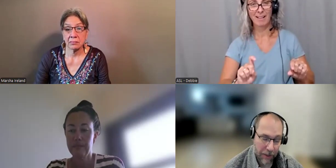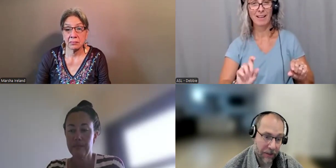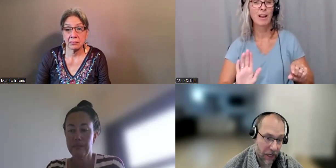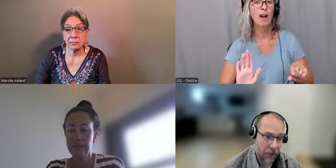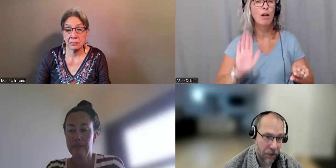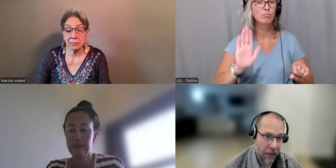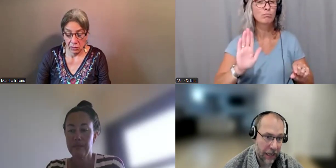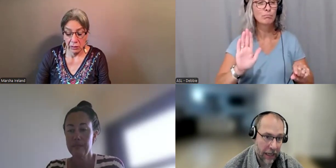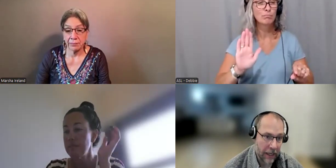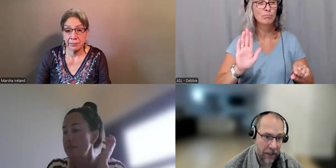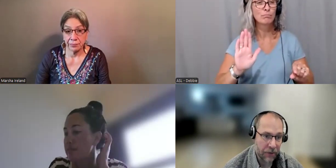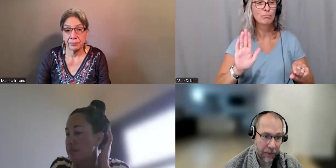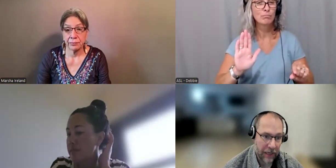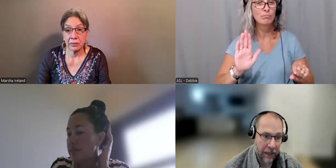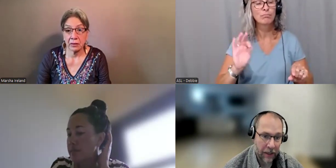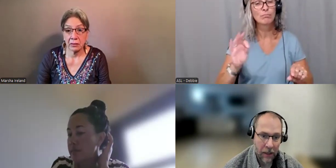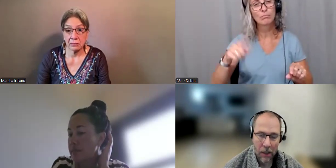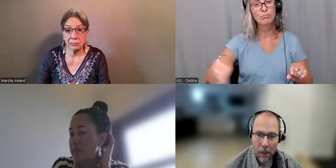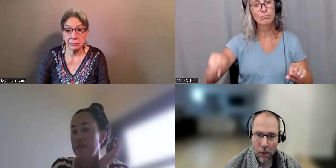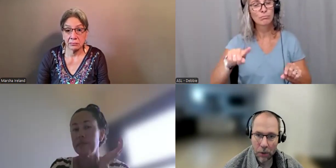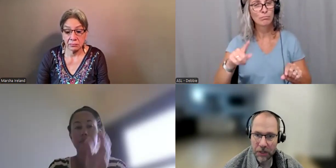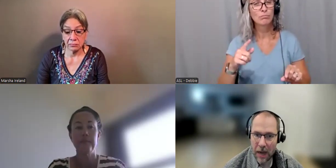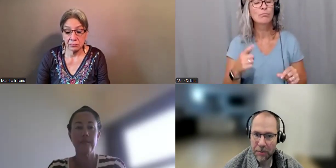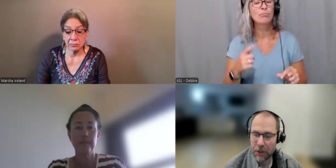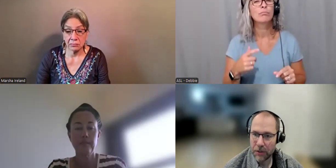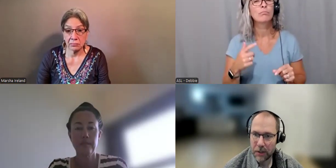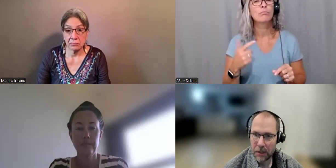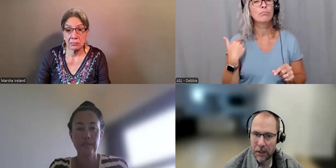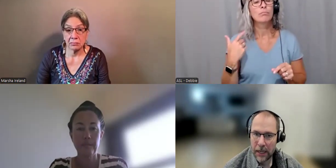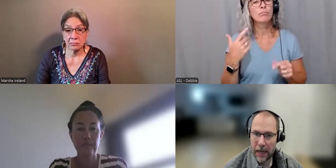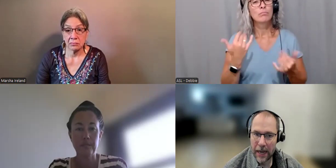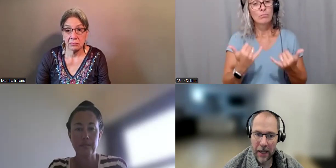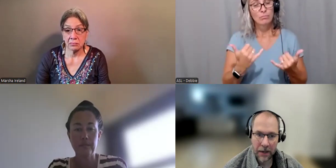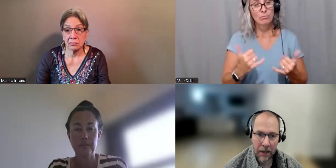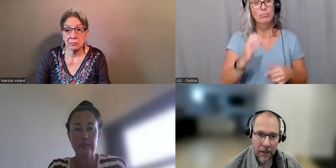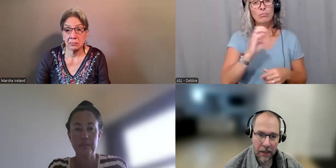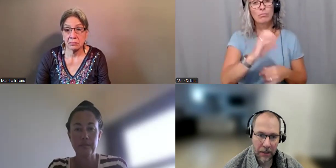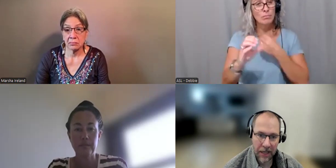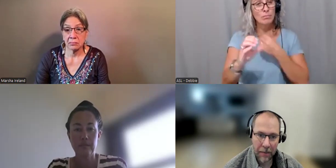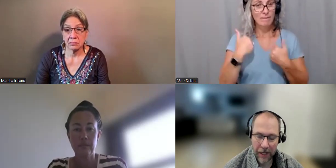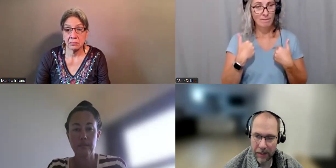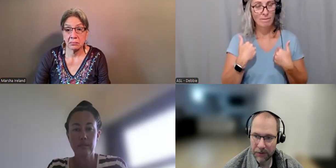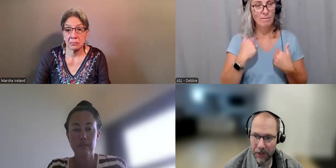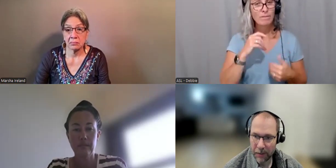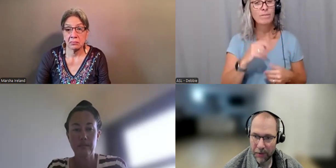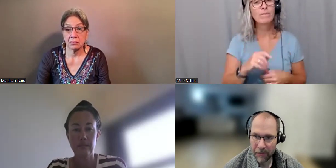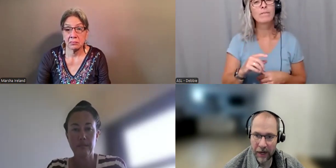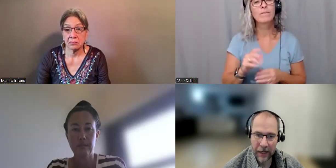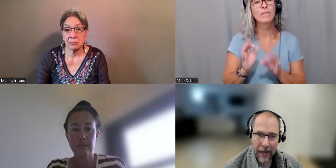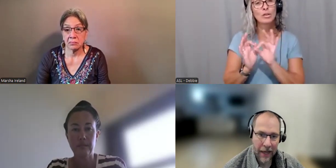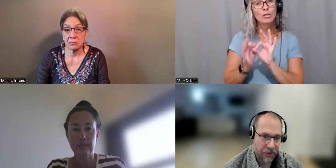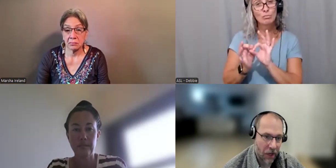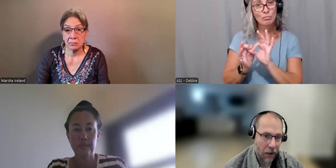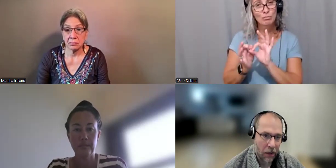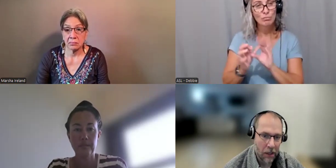The presentation today is being closed captioned, and Debbie is